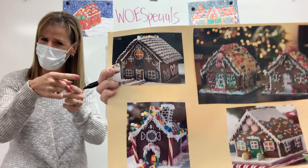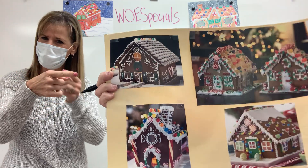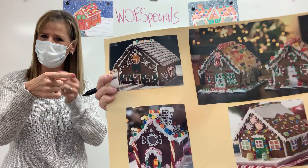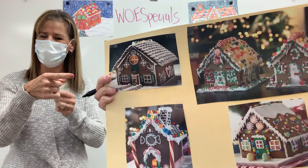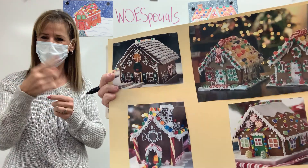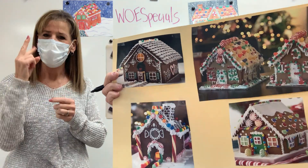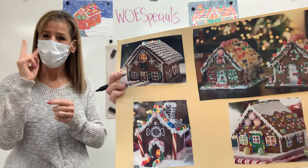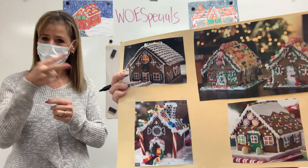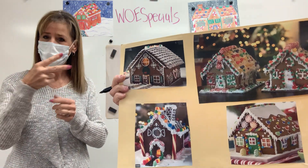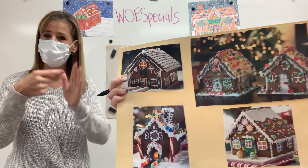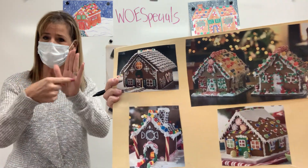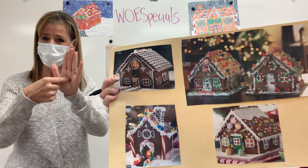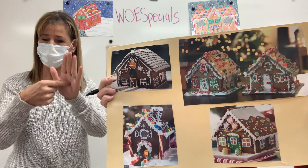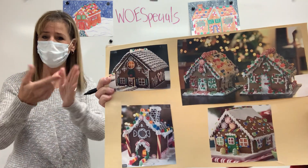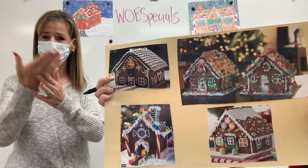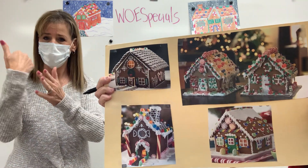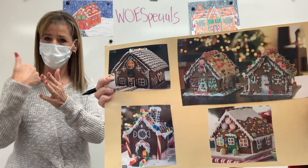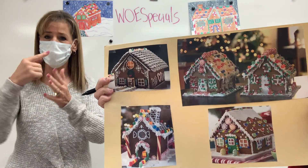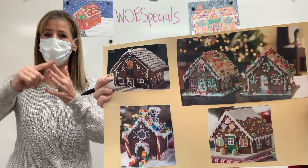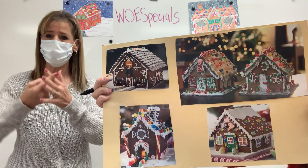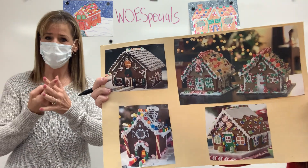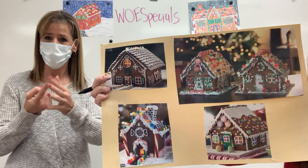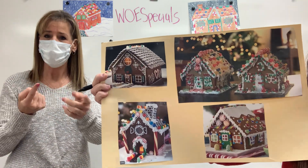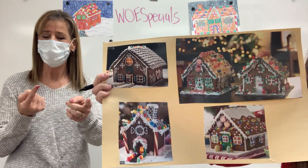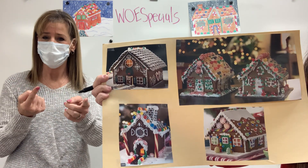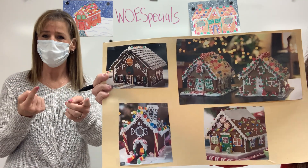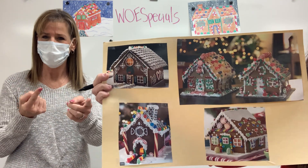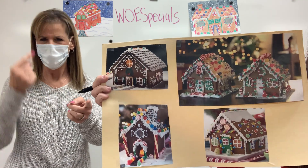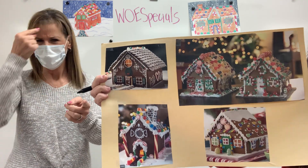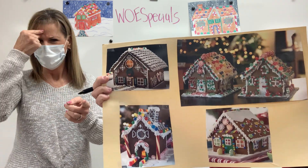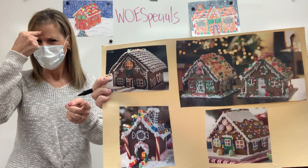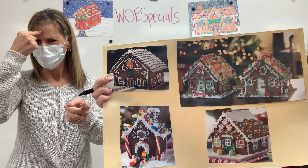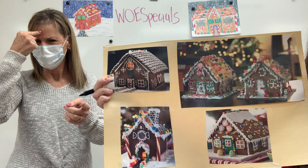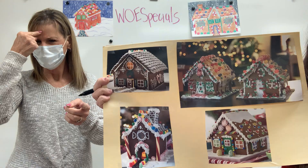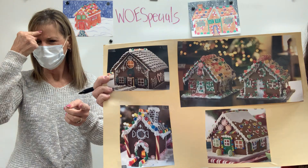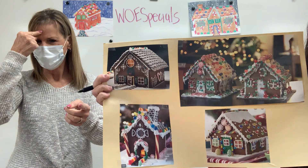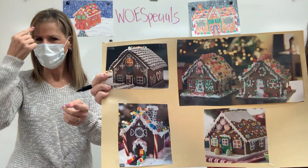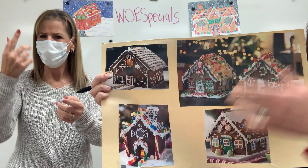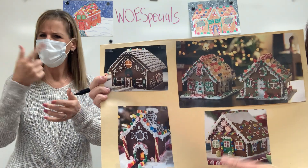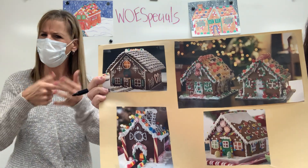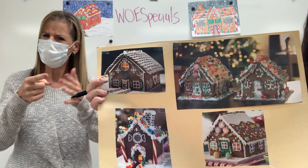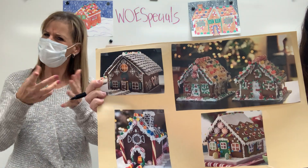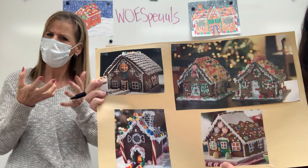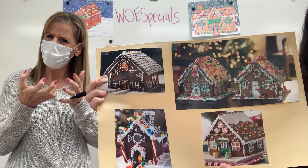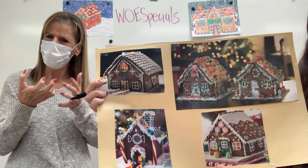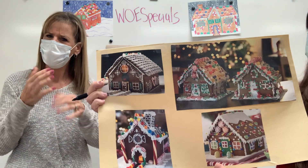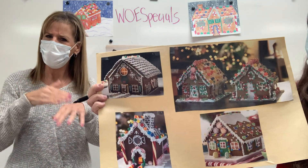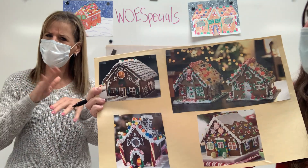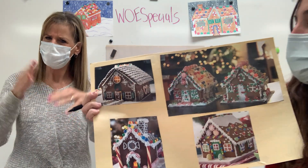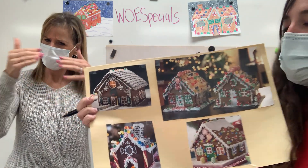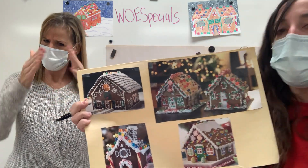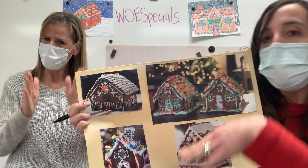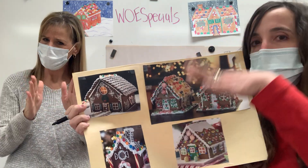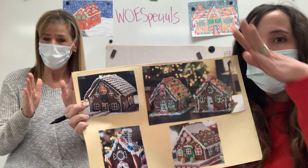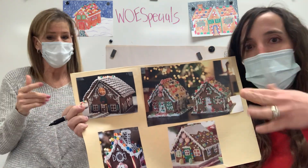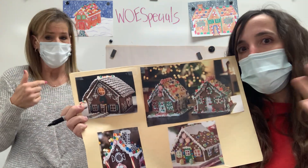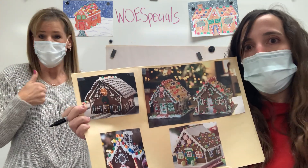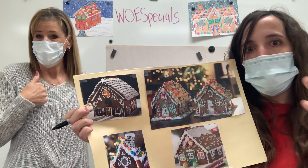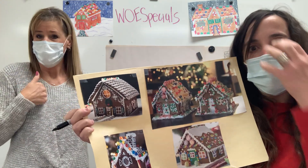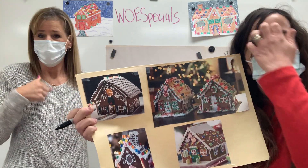at these examples before we even get started and think about what you want. So if Mrs. Adams draws, you know, a candy cane around the